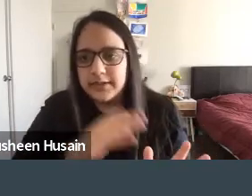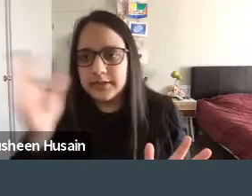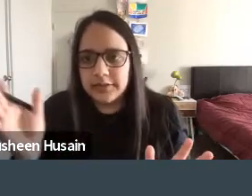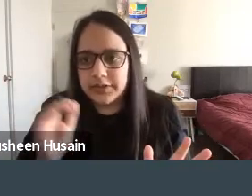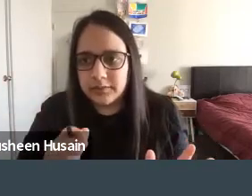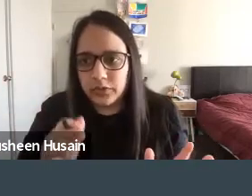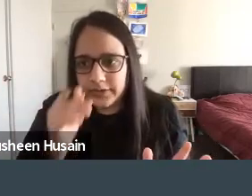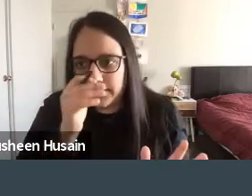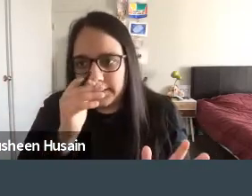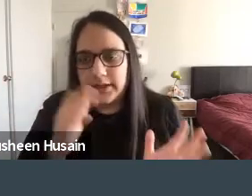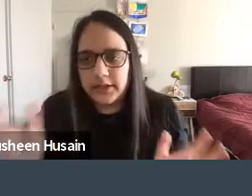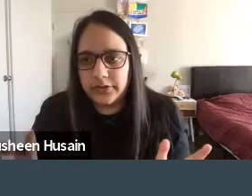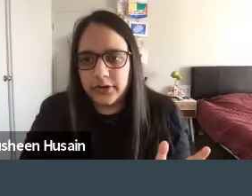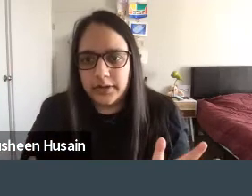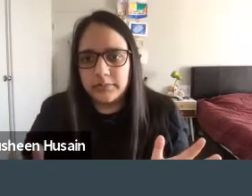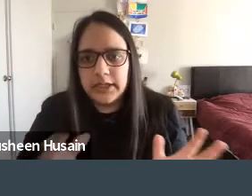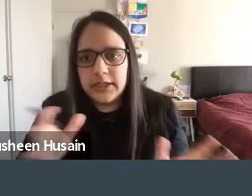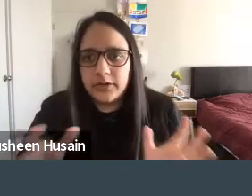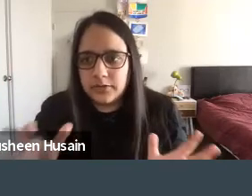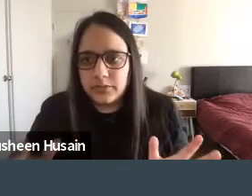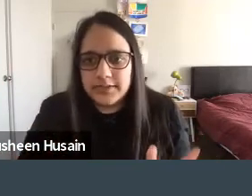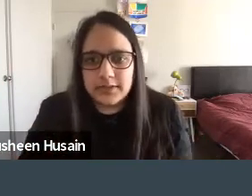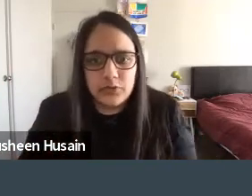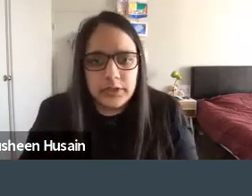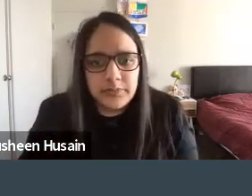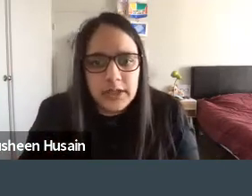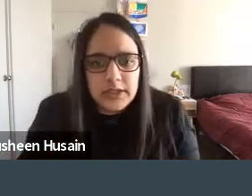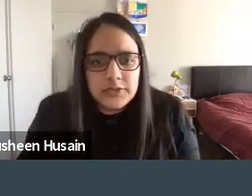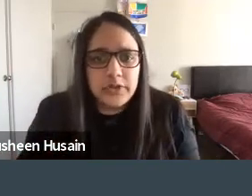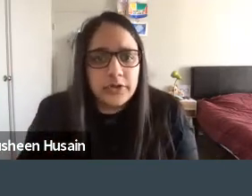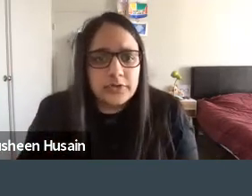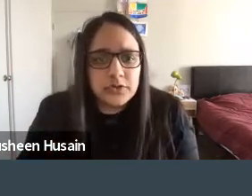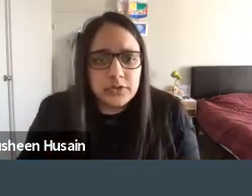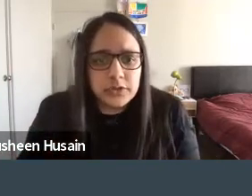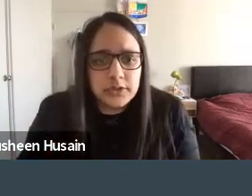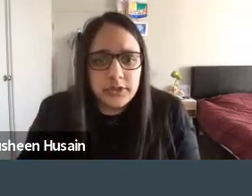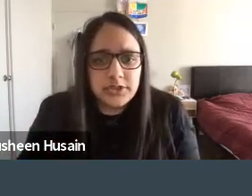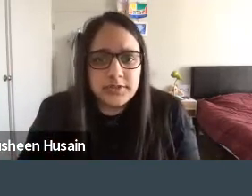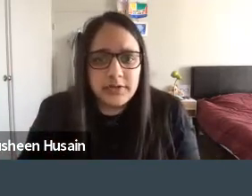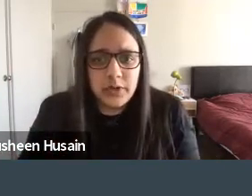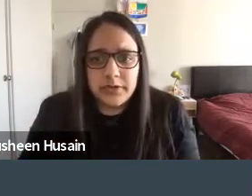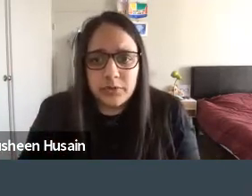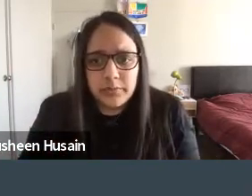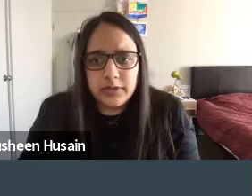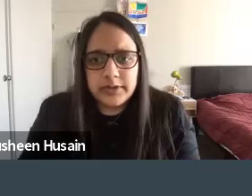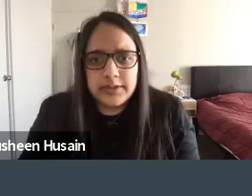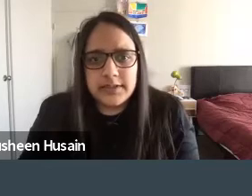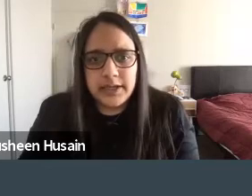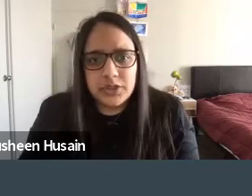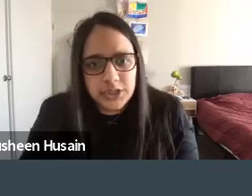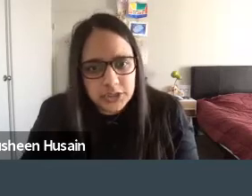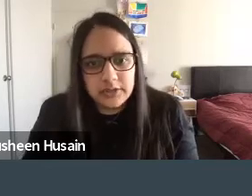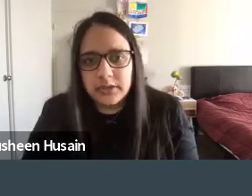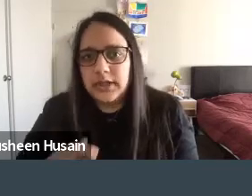families, and definitely more than any other race community. So the article took a look not just at wealth and property, but things